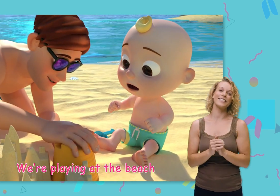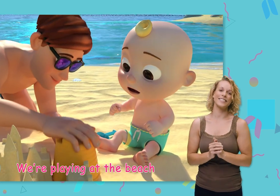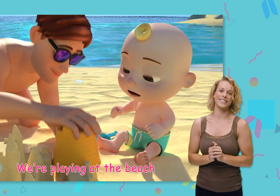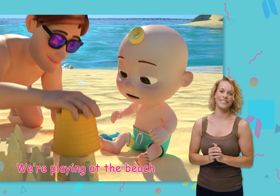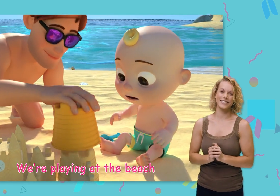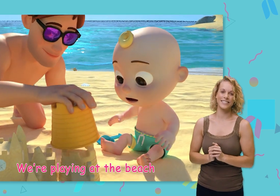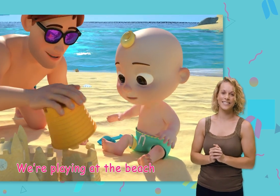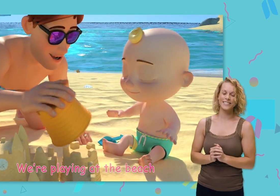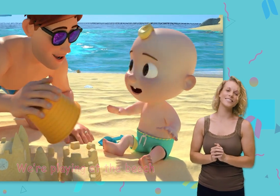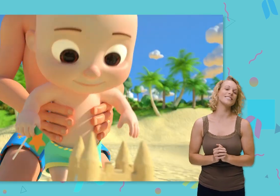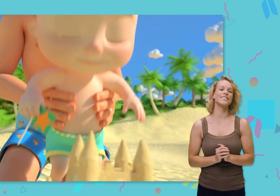beach.